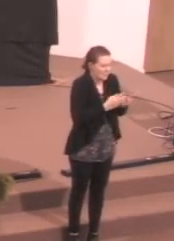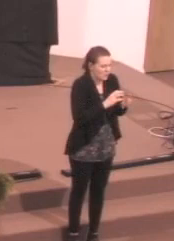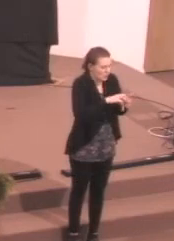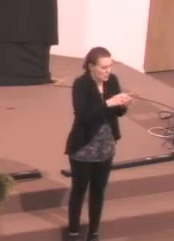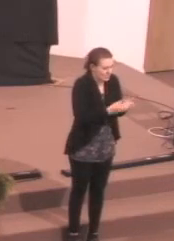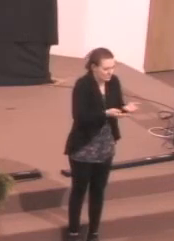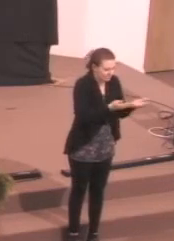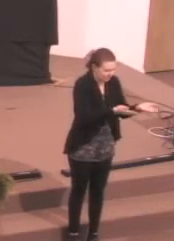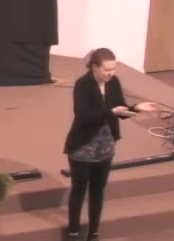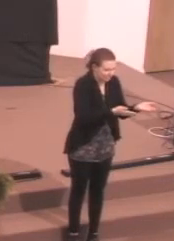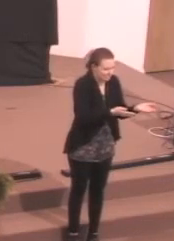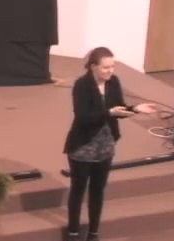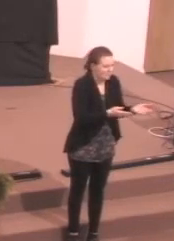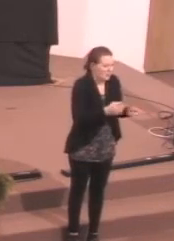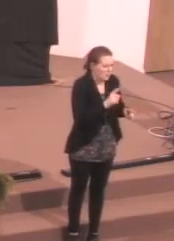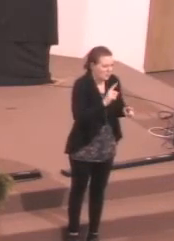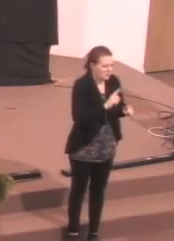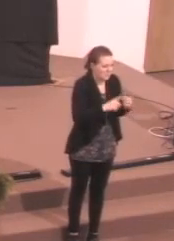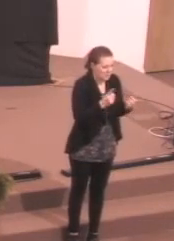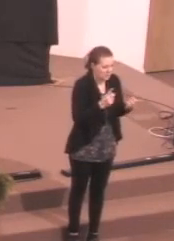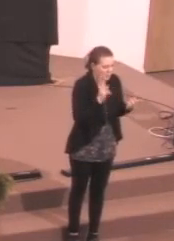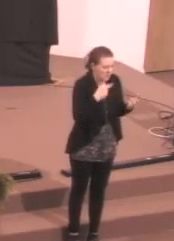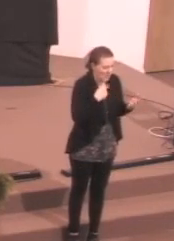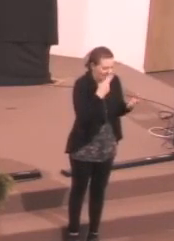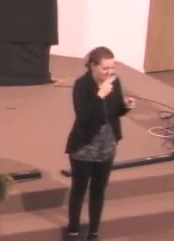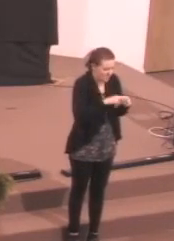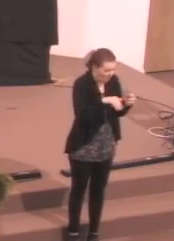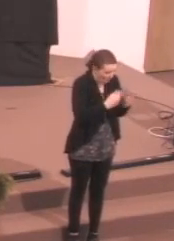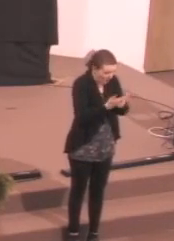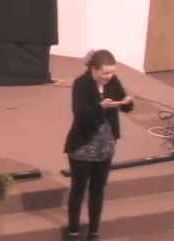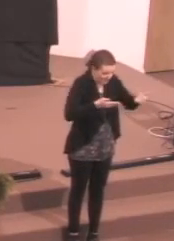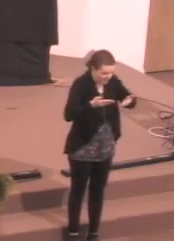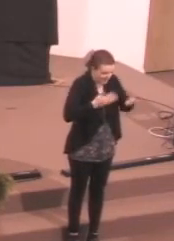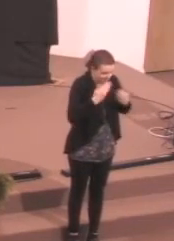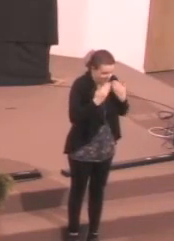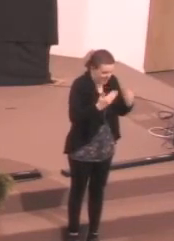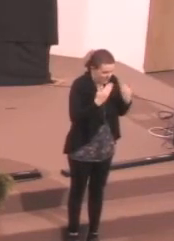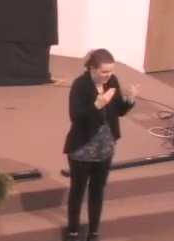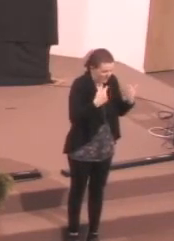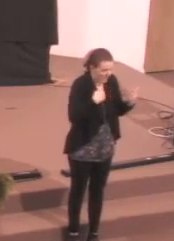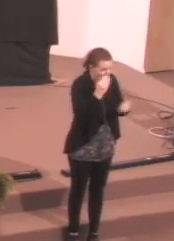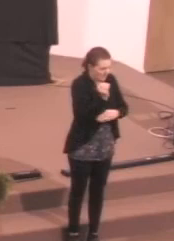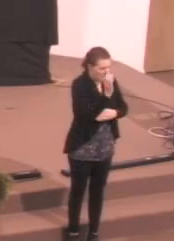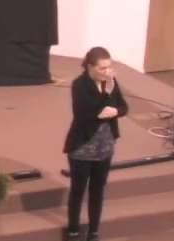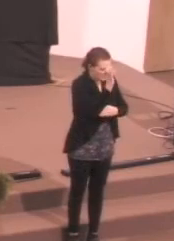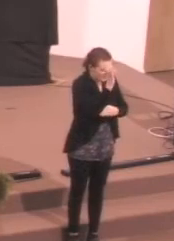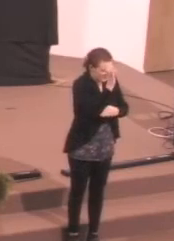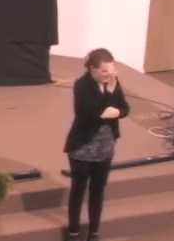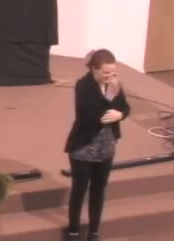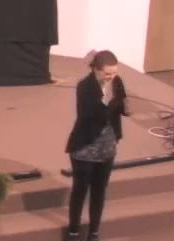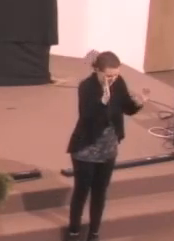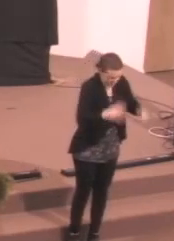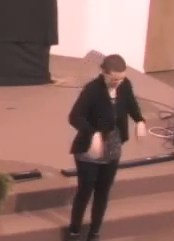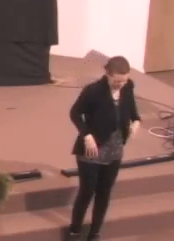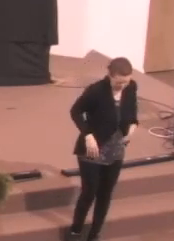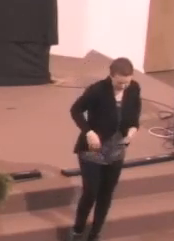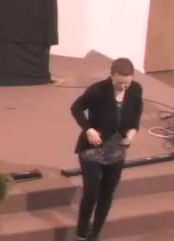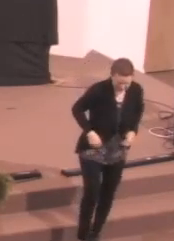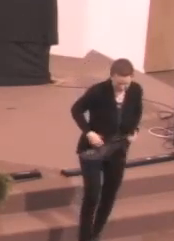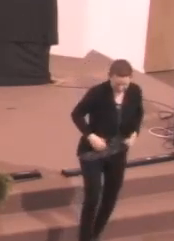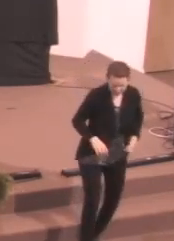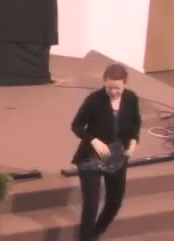have the food stand open. So you are all invited. Thank you so very much and have a Merry Christmas.